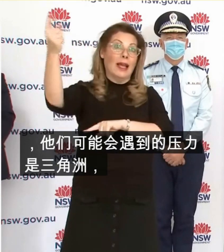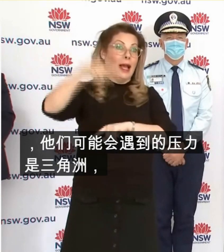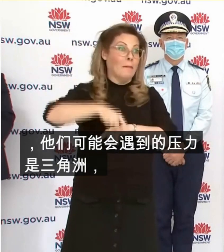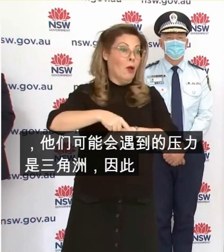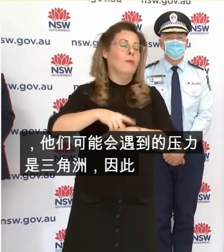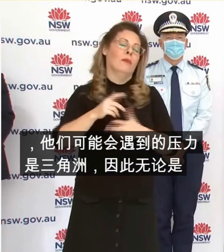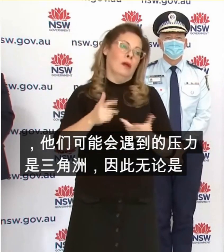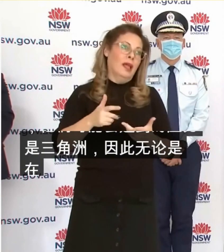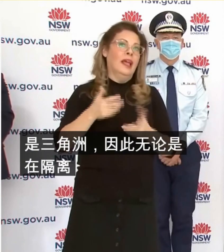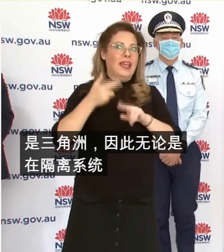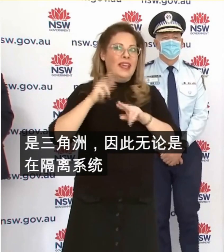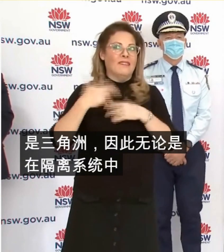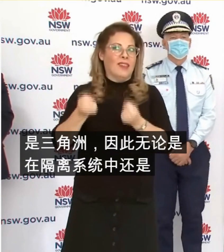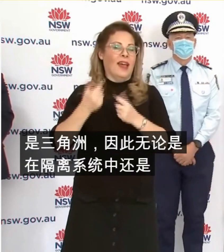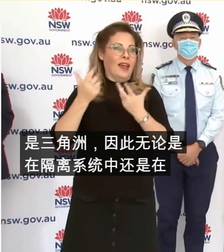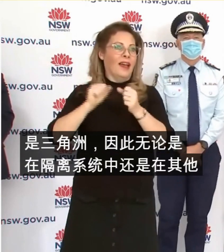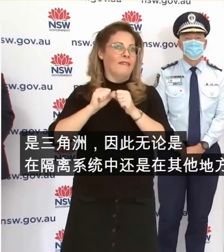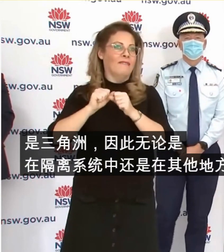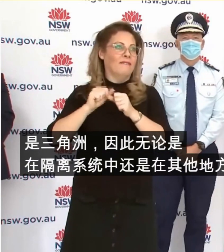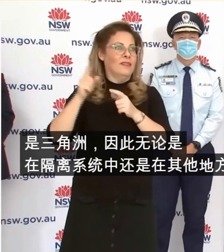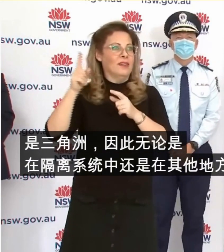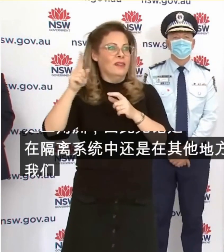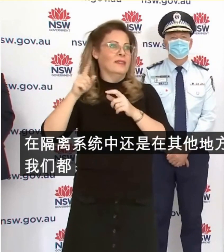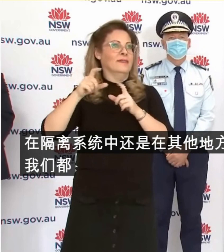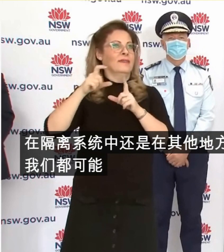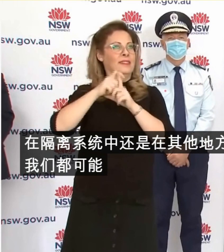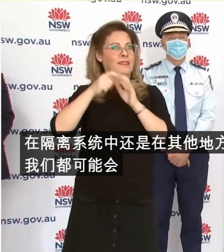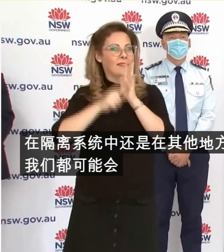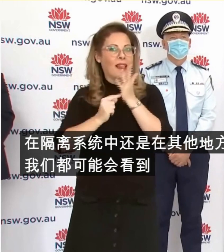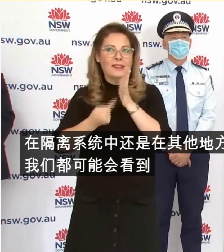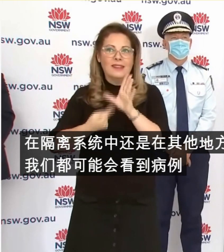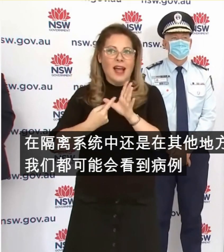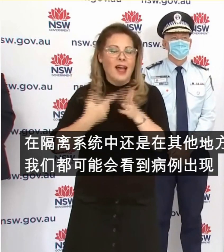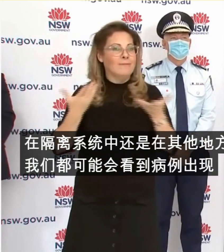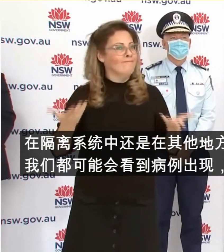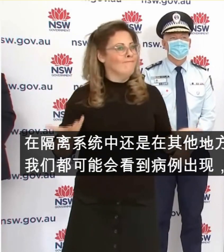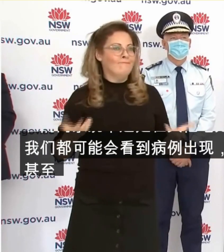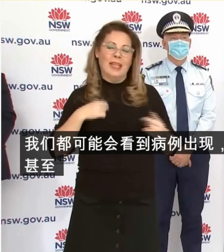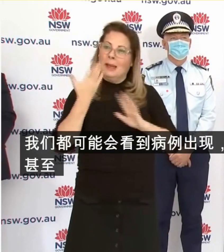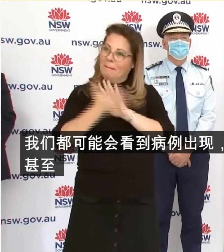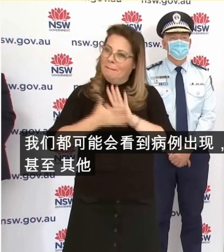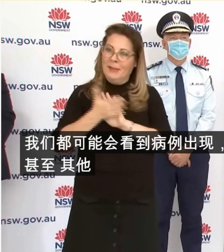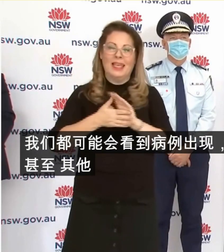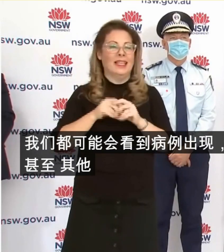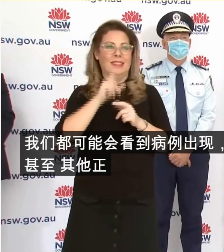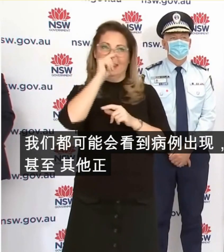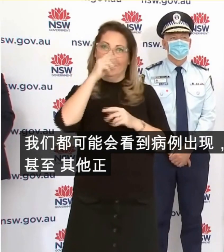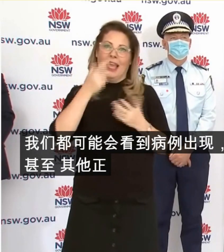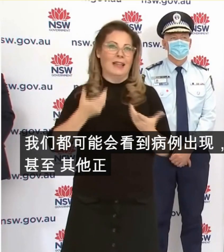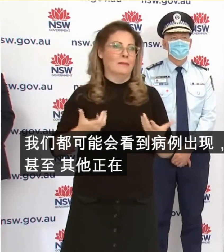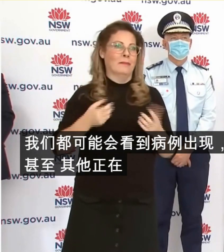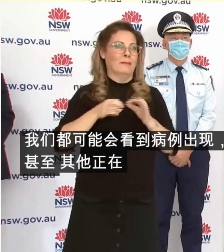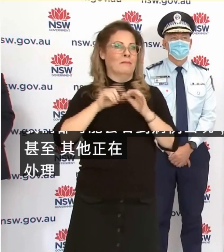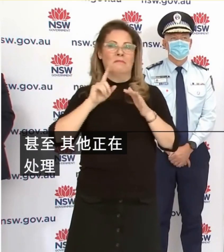that they're going to have is Delta. So whether it's in the quarantine system or elsewhere, we're likely to see cases pop up. And even